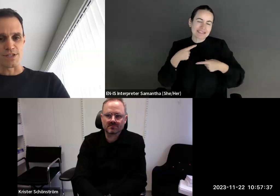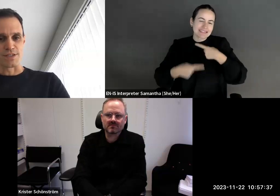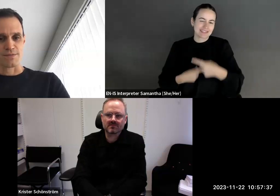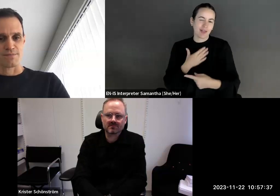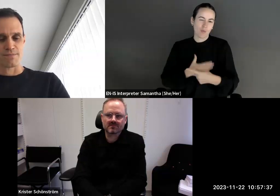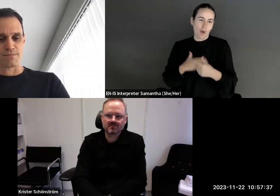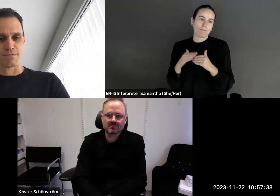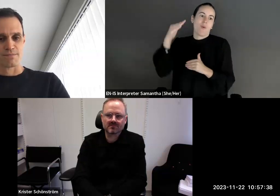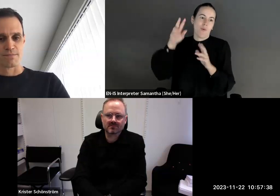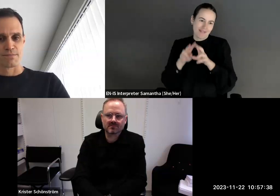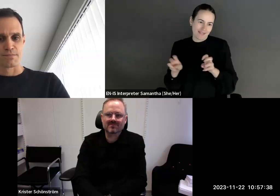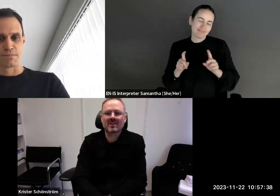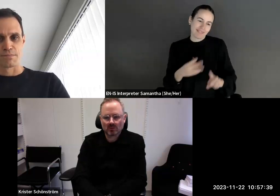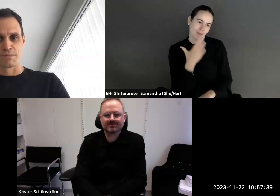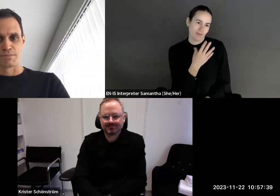for the question.